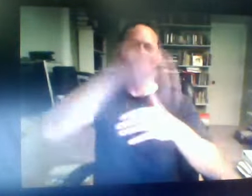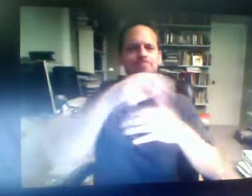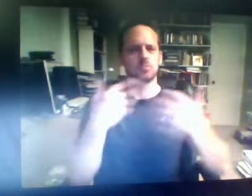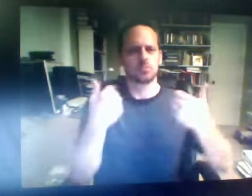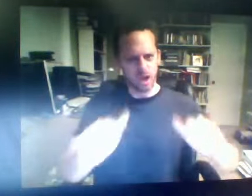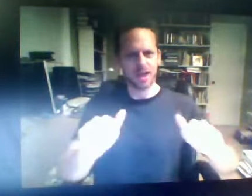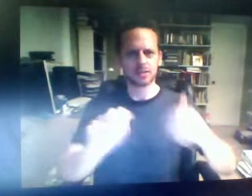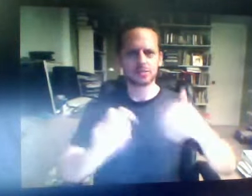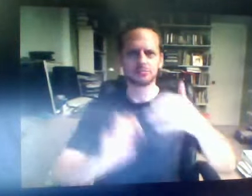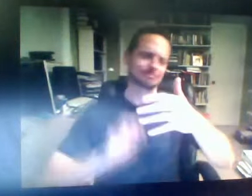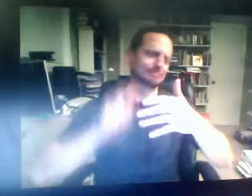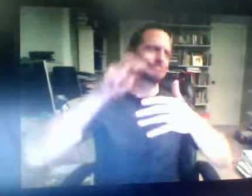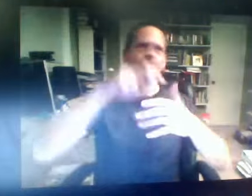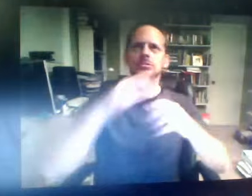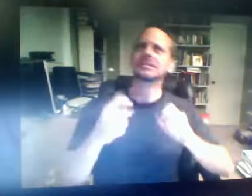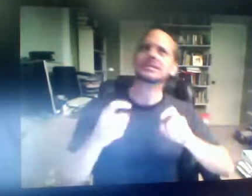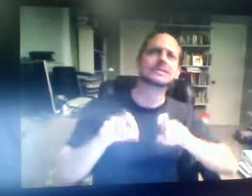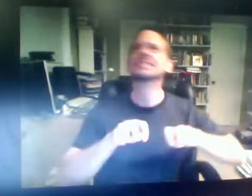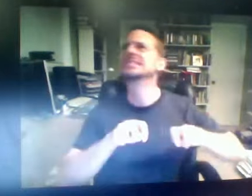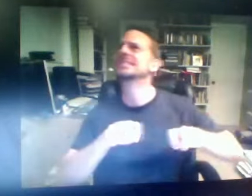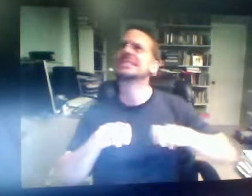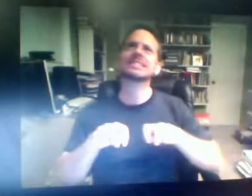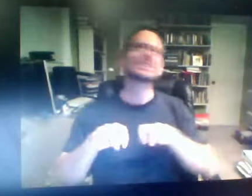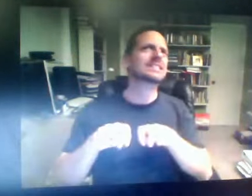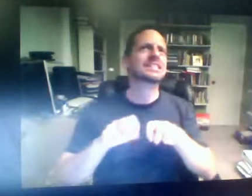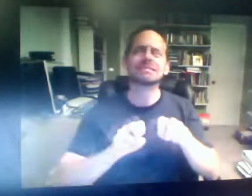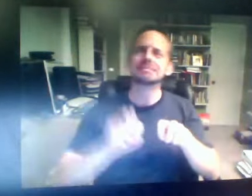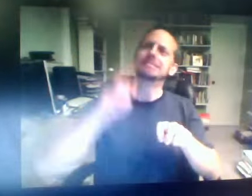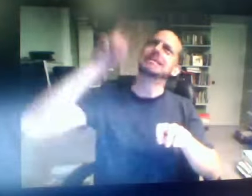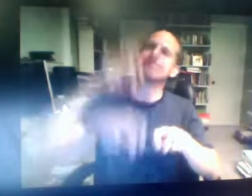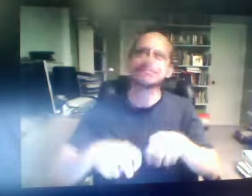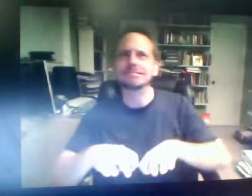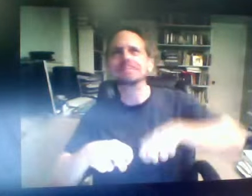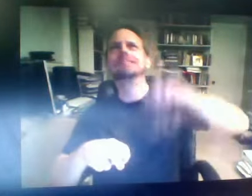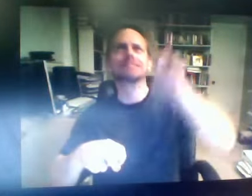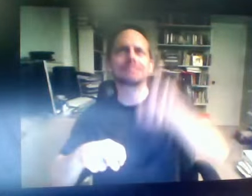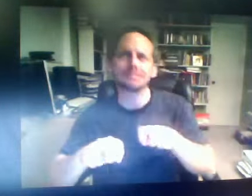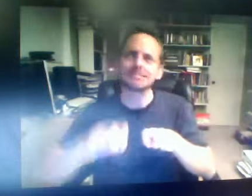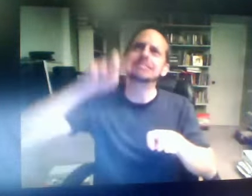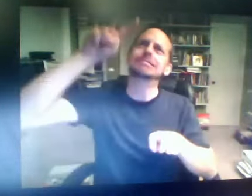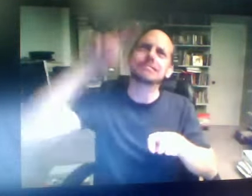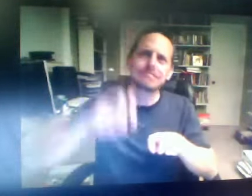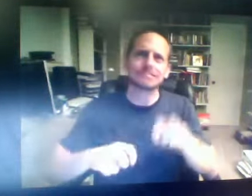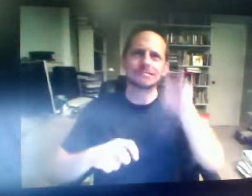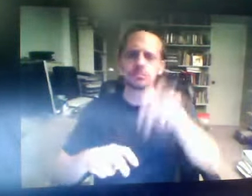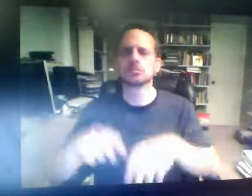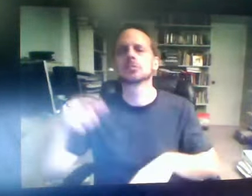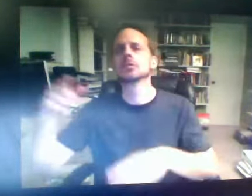And they jumped up. They both tried to get out of the lake. They jumped up and they